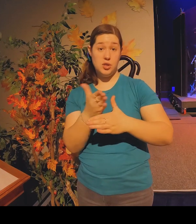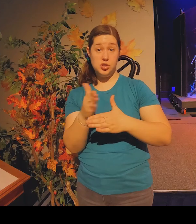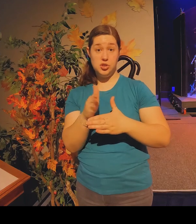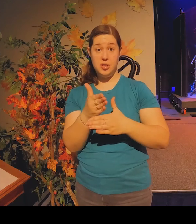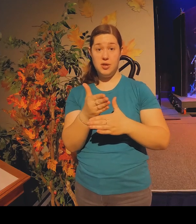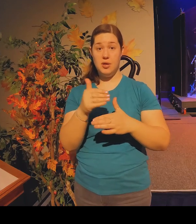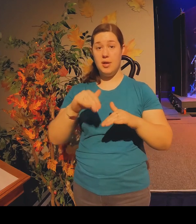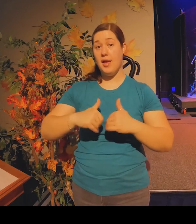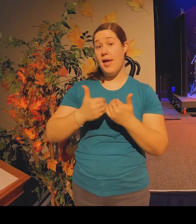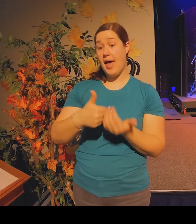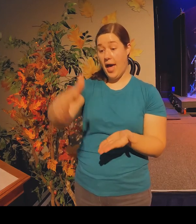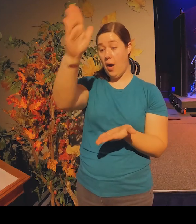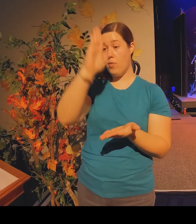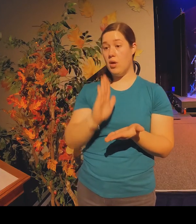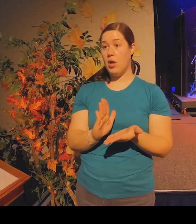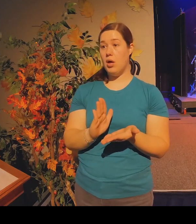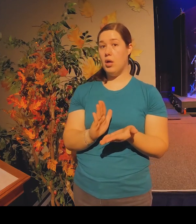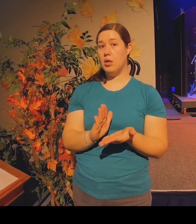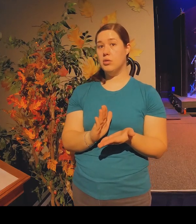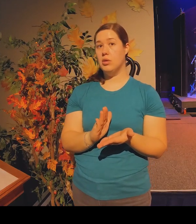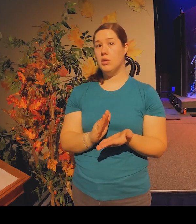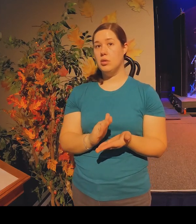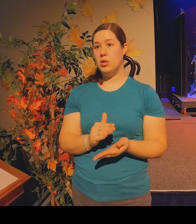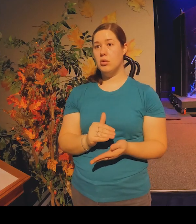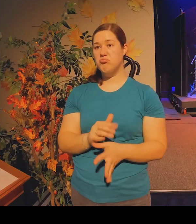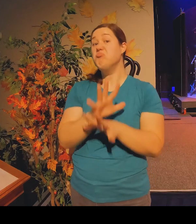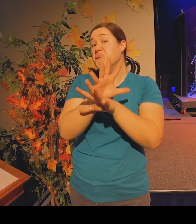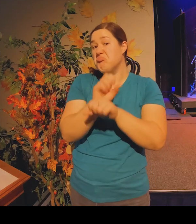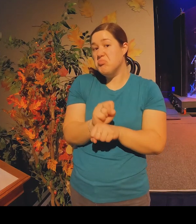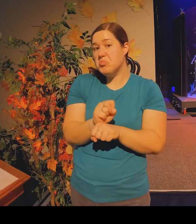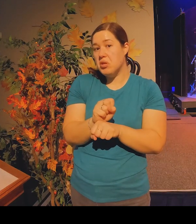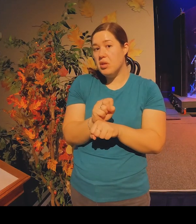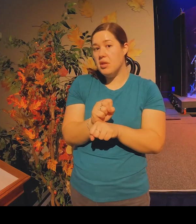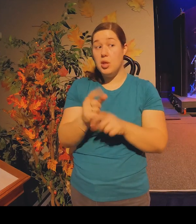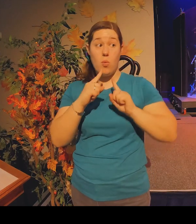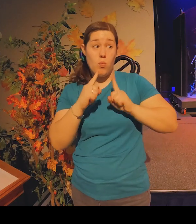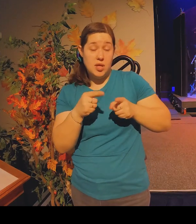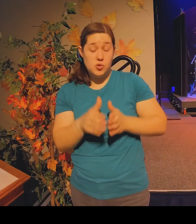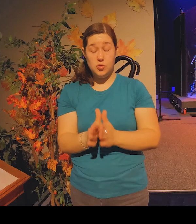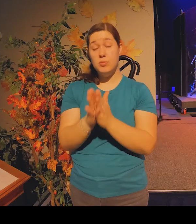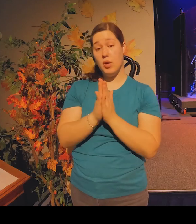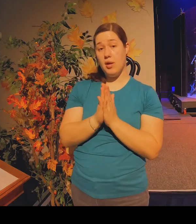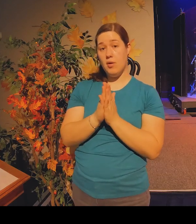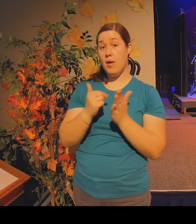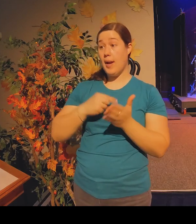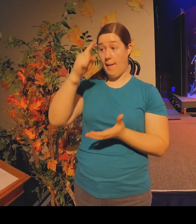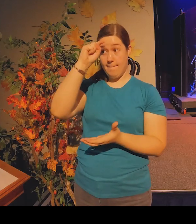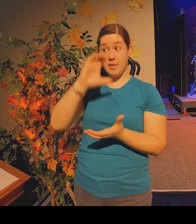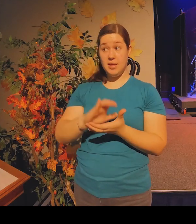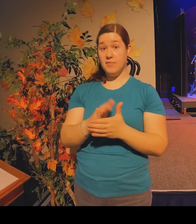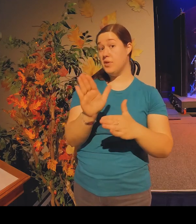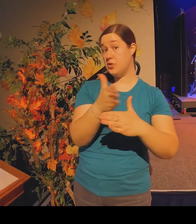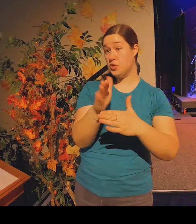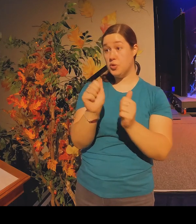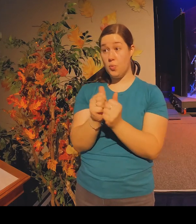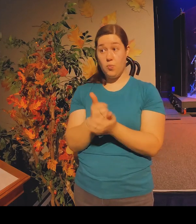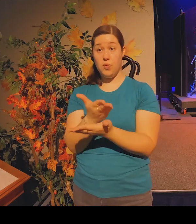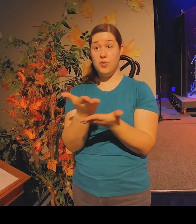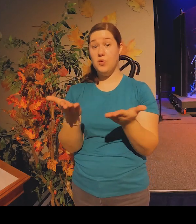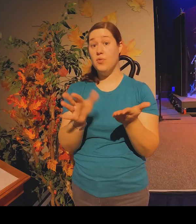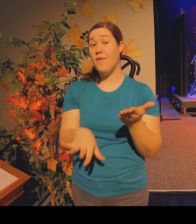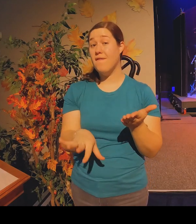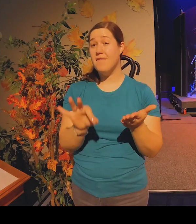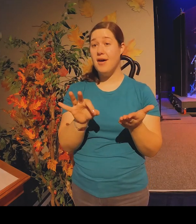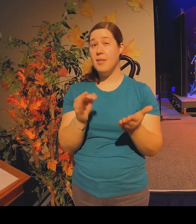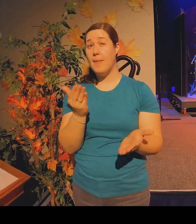typically answers prayer, how God typically does it. And I believe that as I share this with you, you'll find that maybe